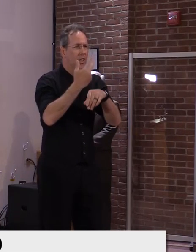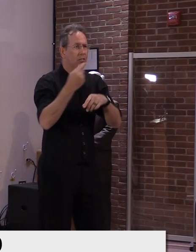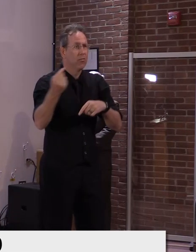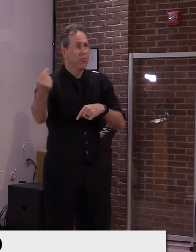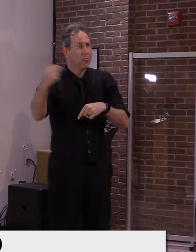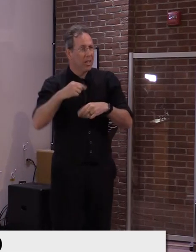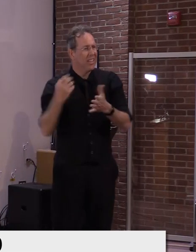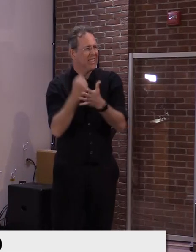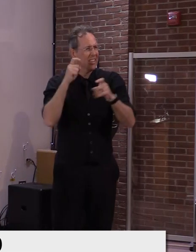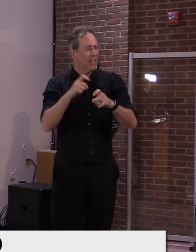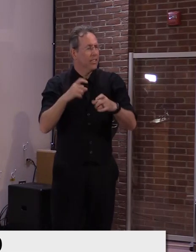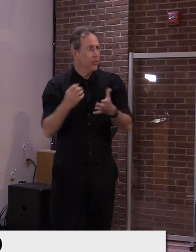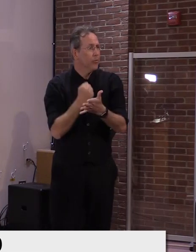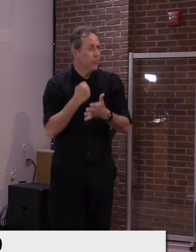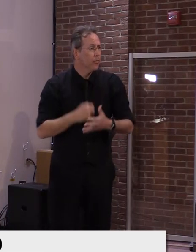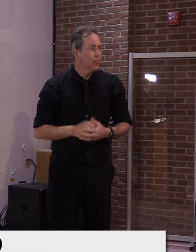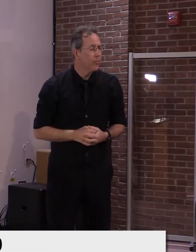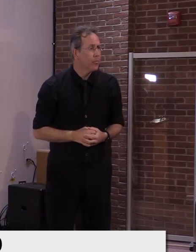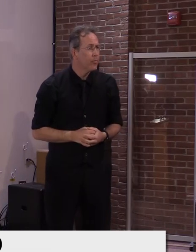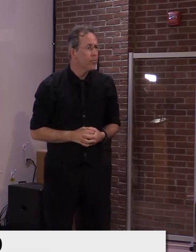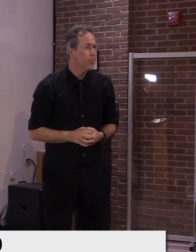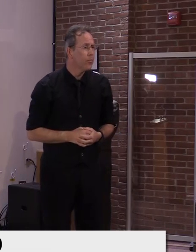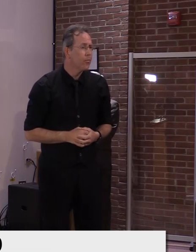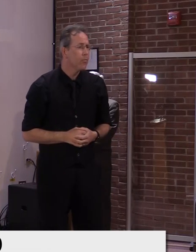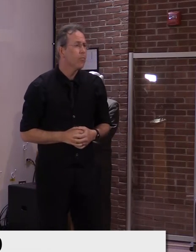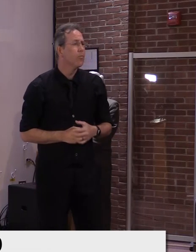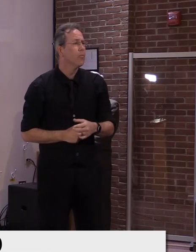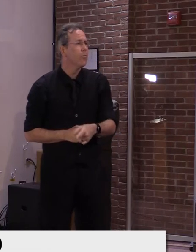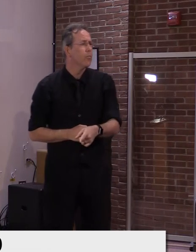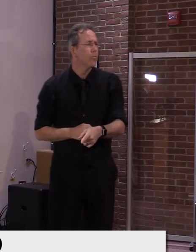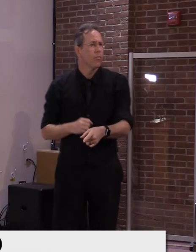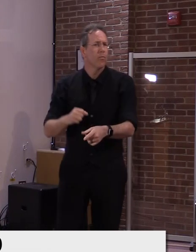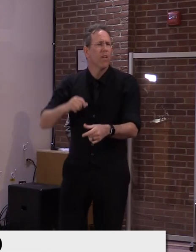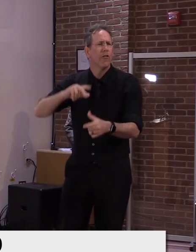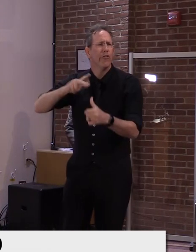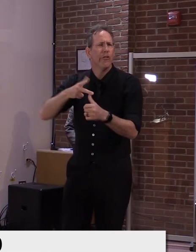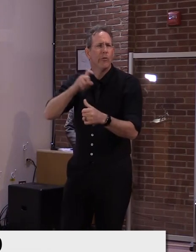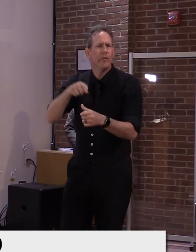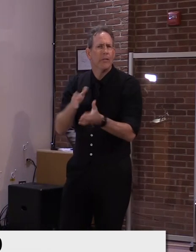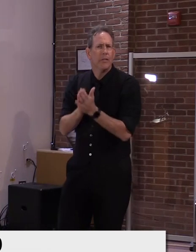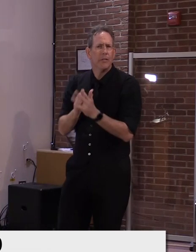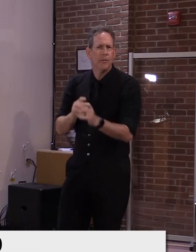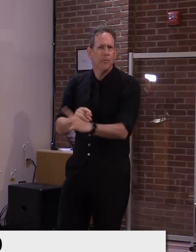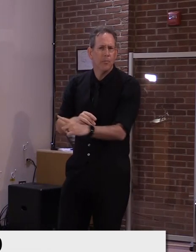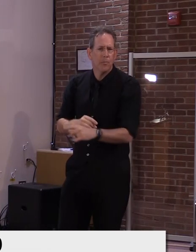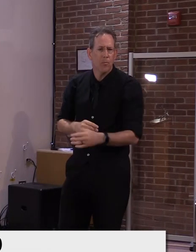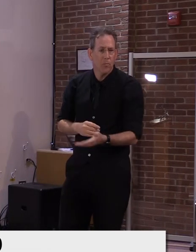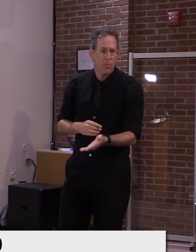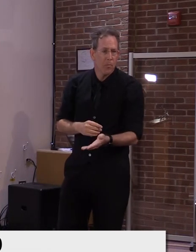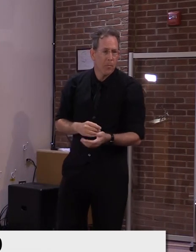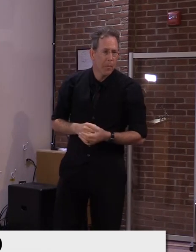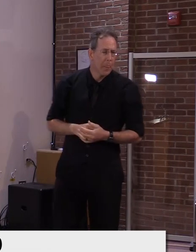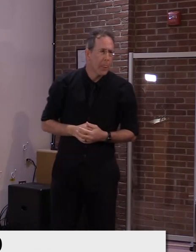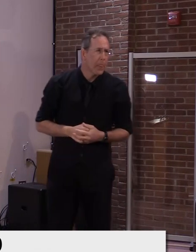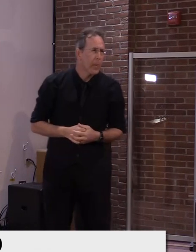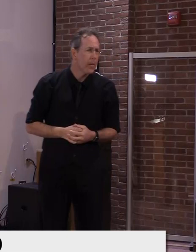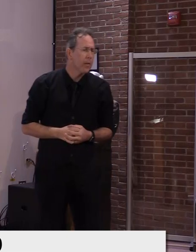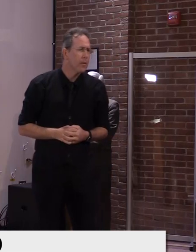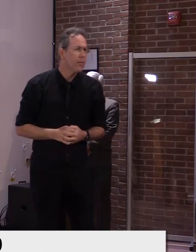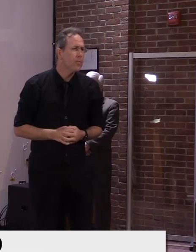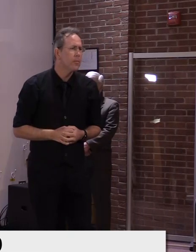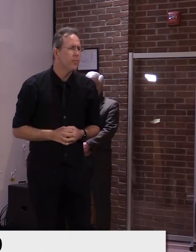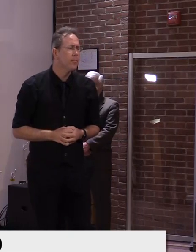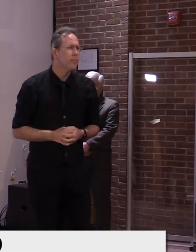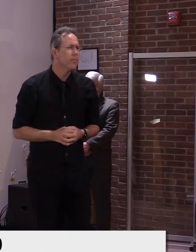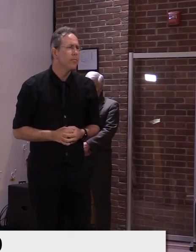And just another quick question, how can someone safely travel? Maybe that's a question for Dr. Levine. Again, I